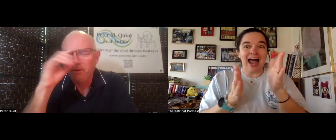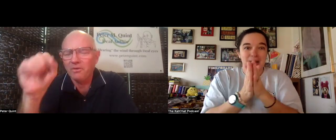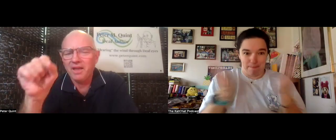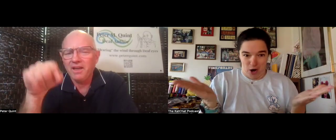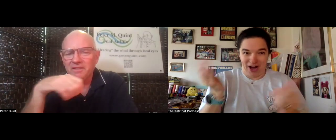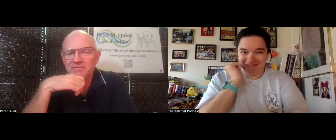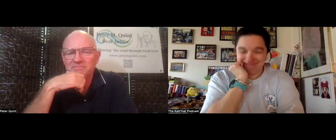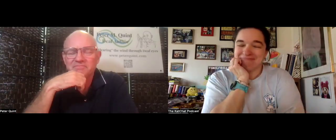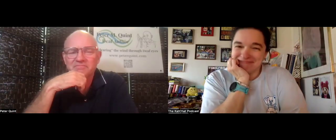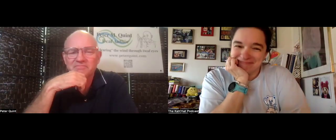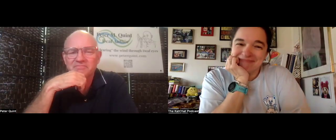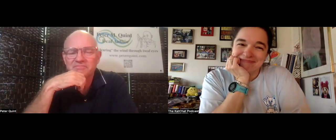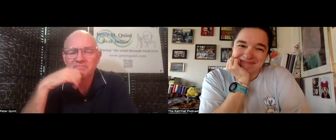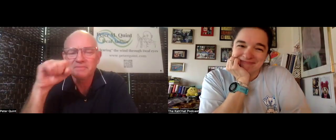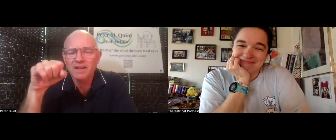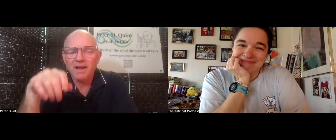the Yeah. Oh, second yeah. book?